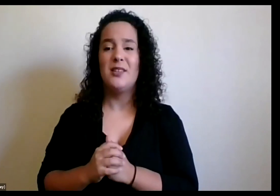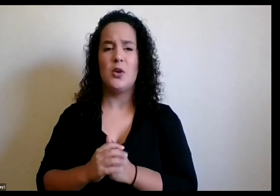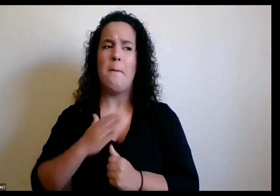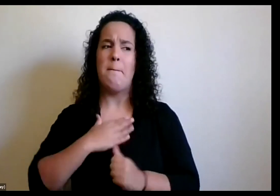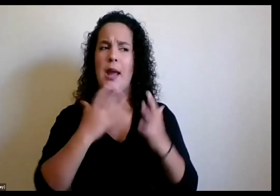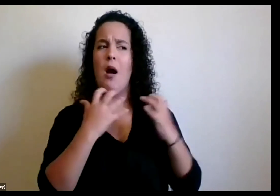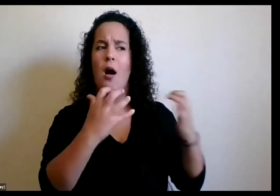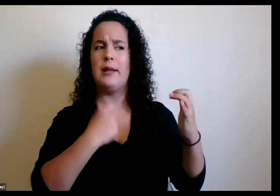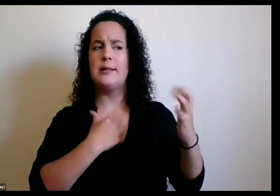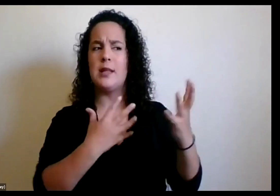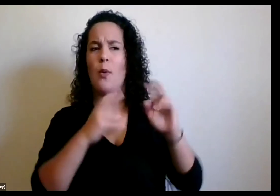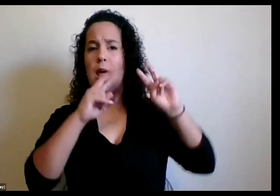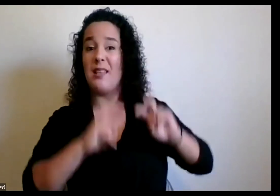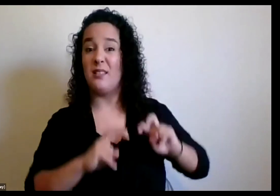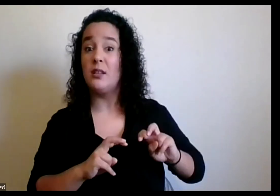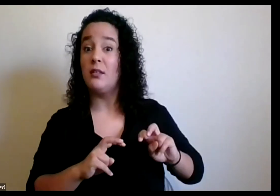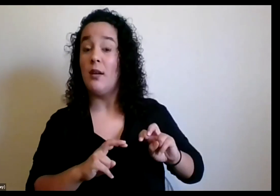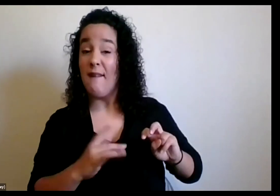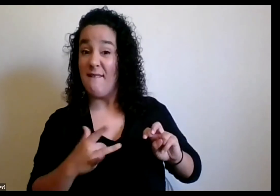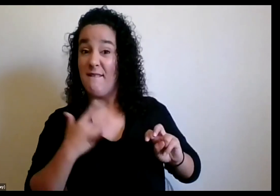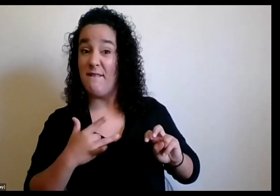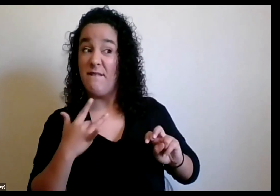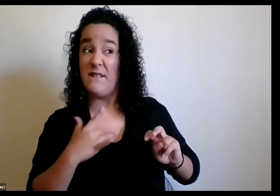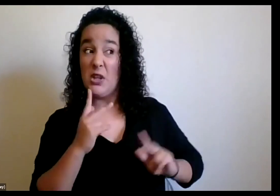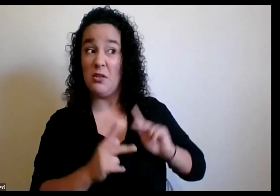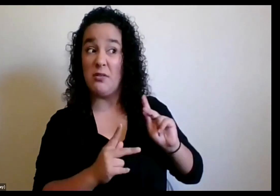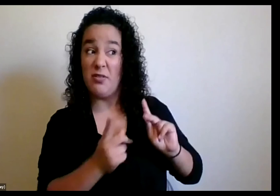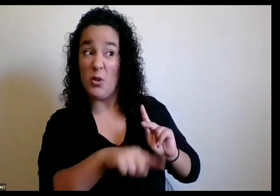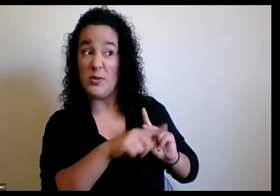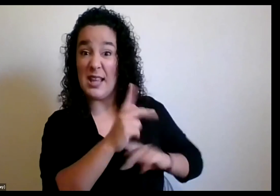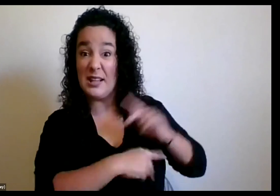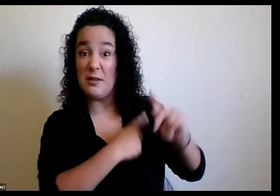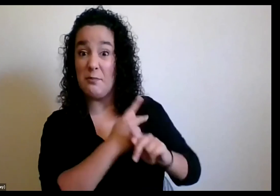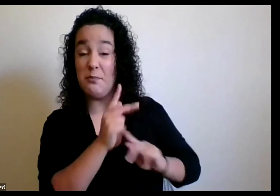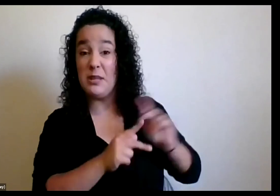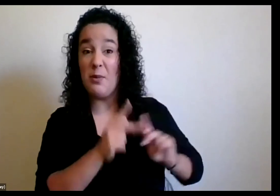Do I think I'm mostly working with equity enthusiasts? Do I think I'm mostly working with